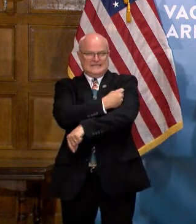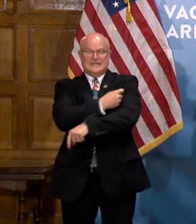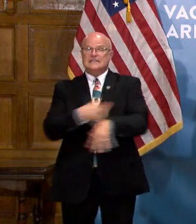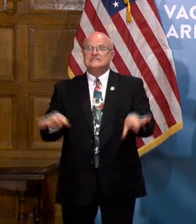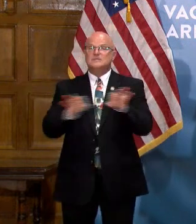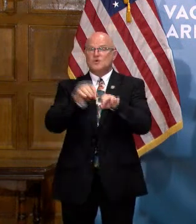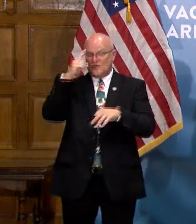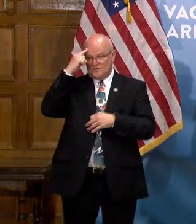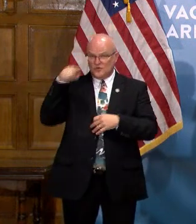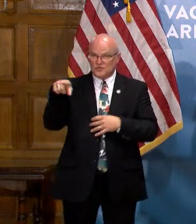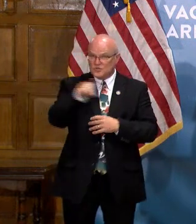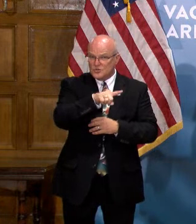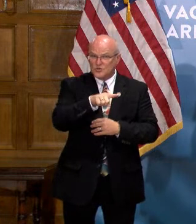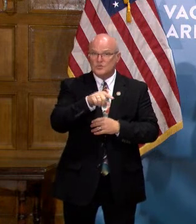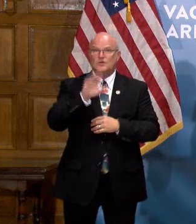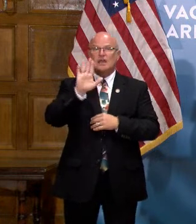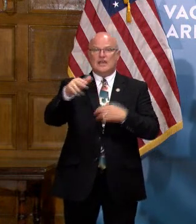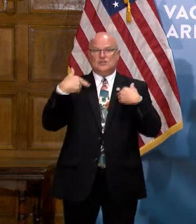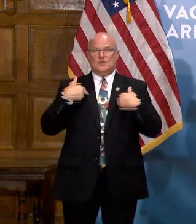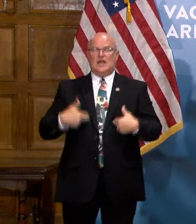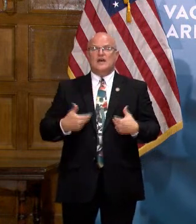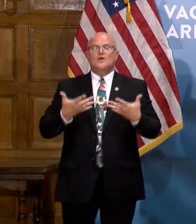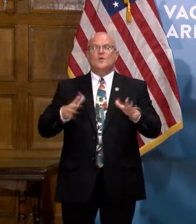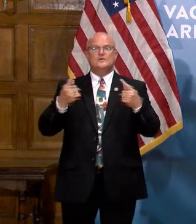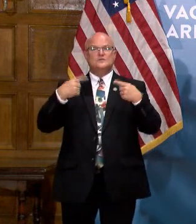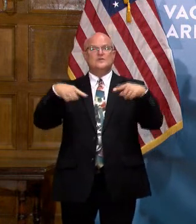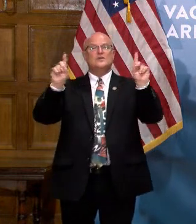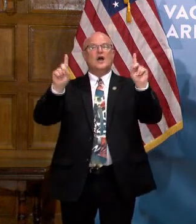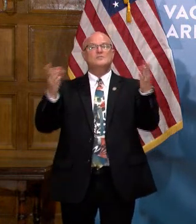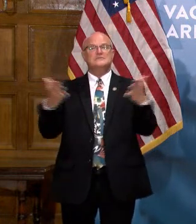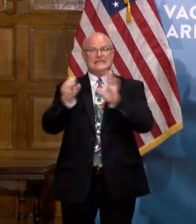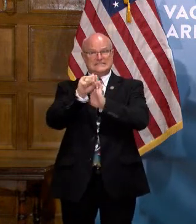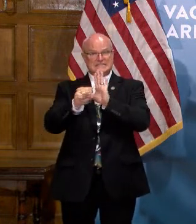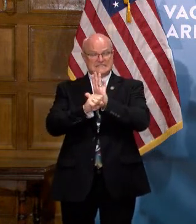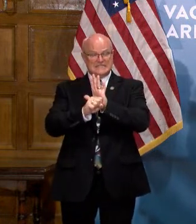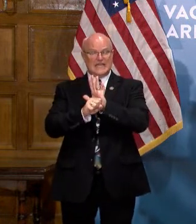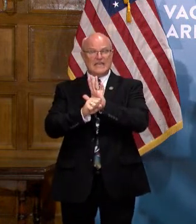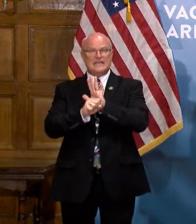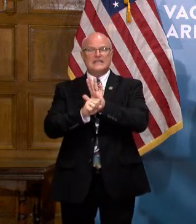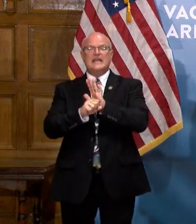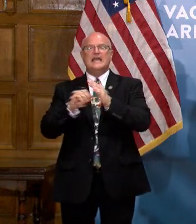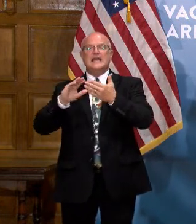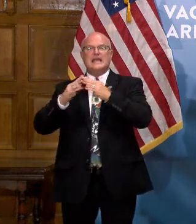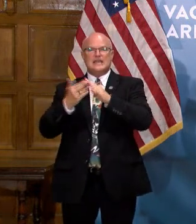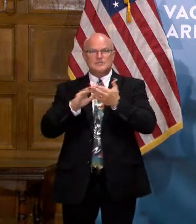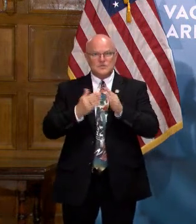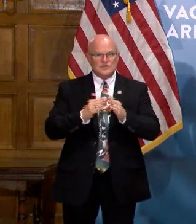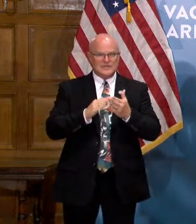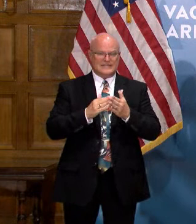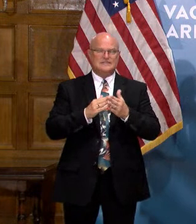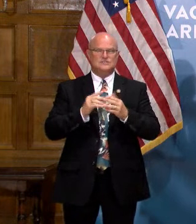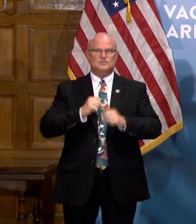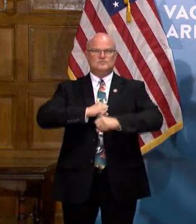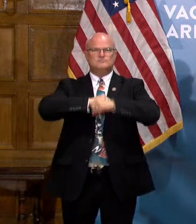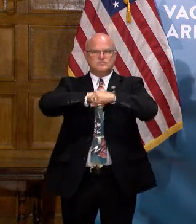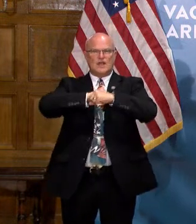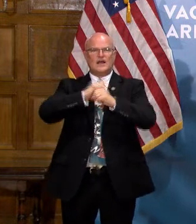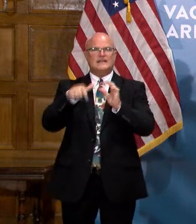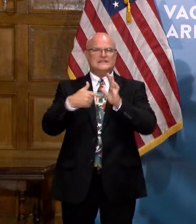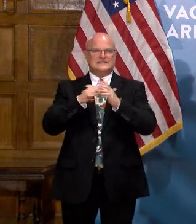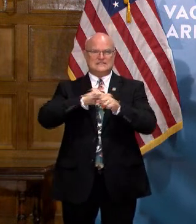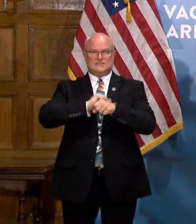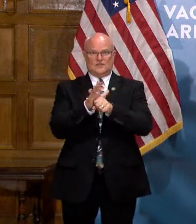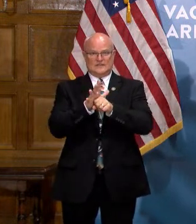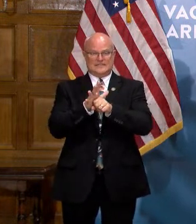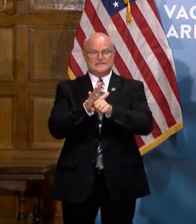you and your health, but also to what we're trying to accomplish as a state in community resistance.